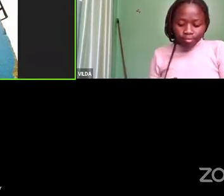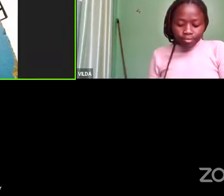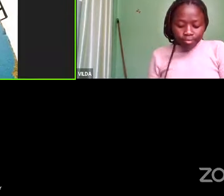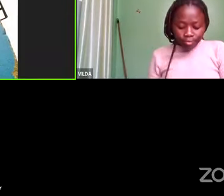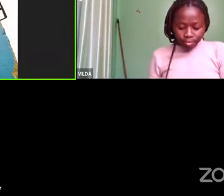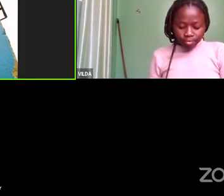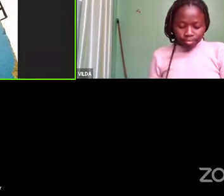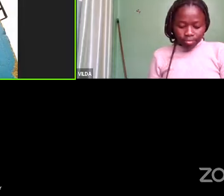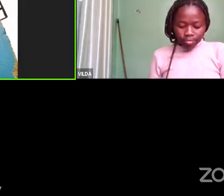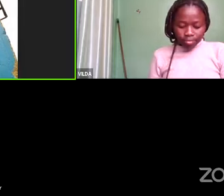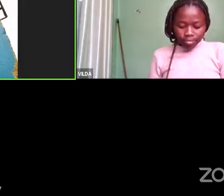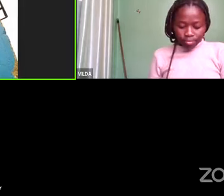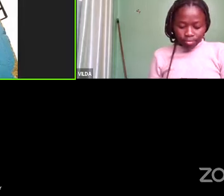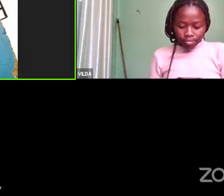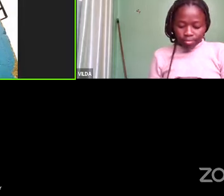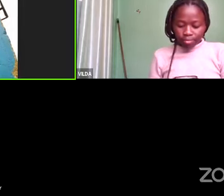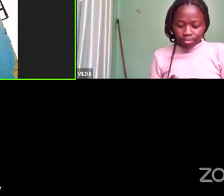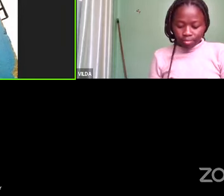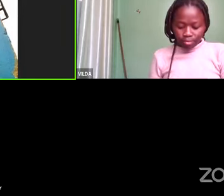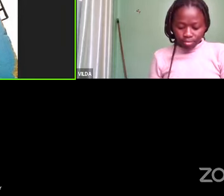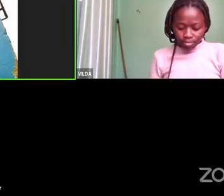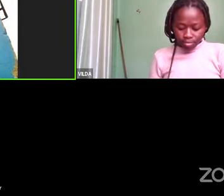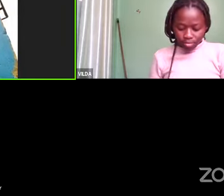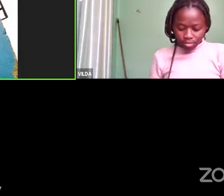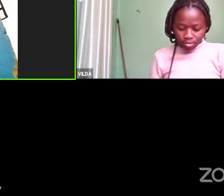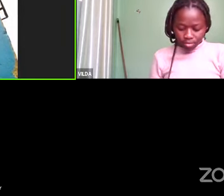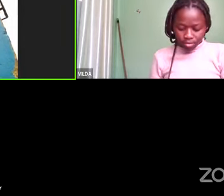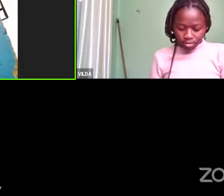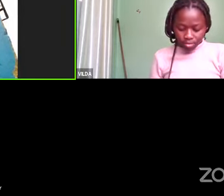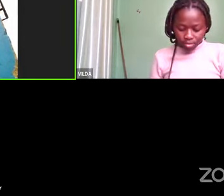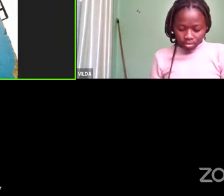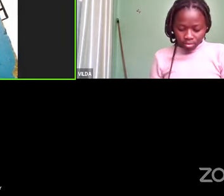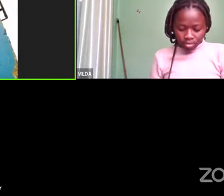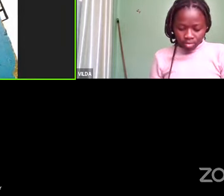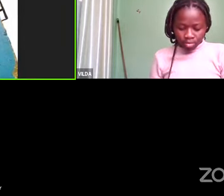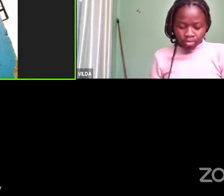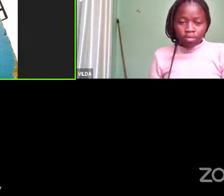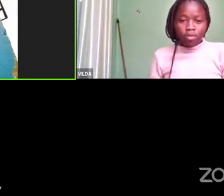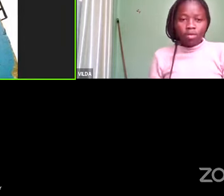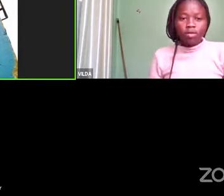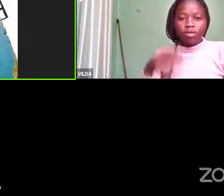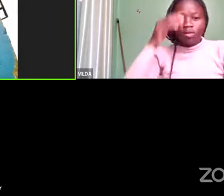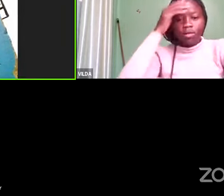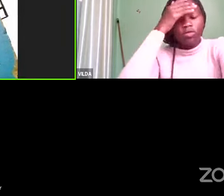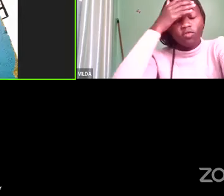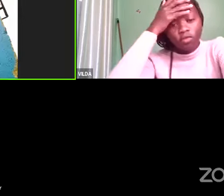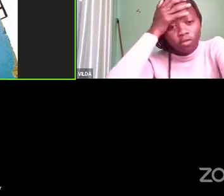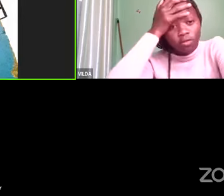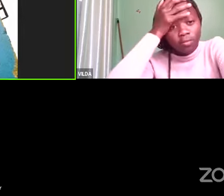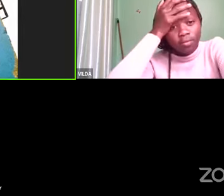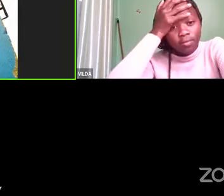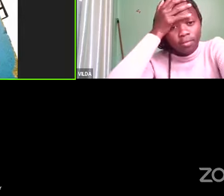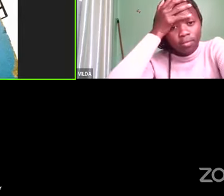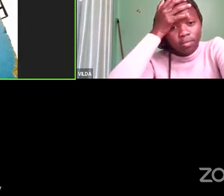when maybe a woman or a girl with a disability goes to a health center